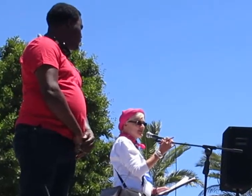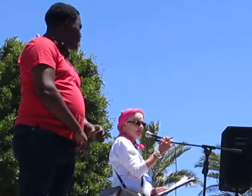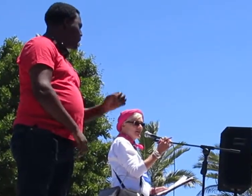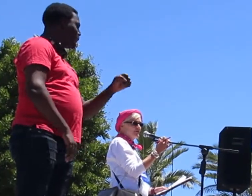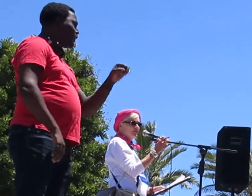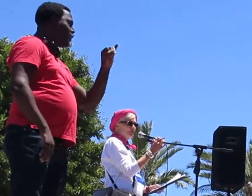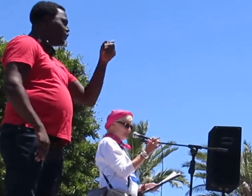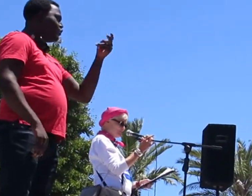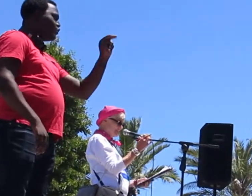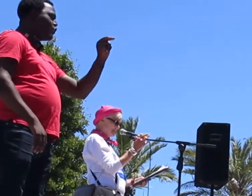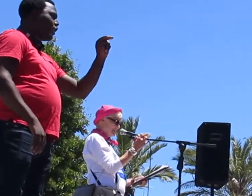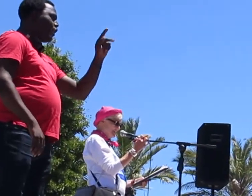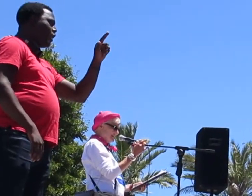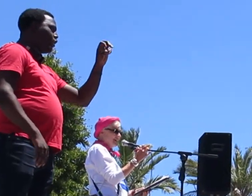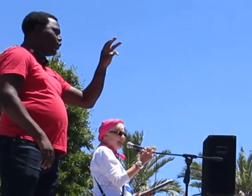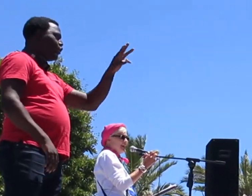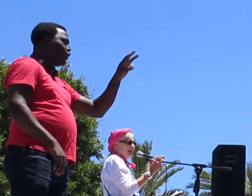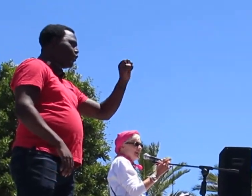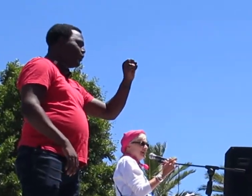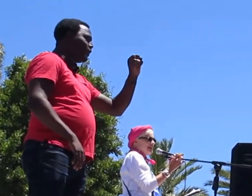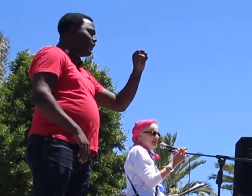John Lewis, our hero.